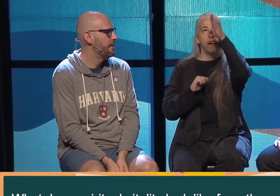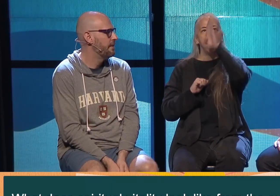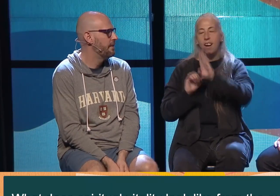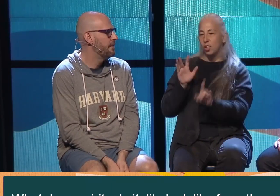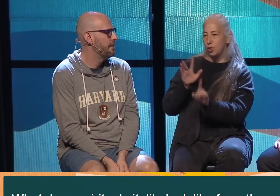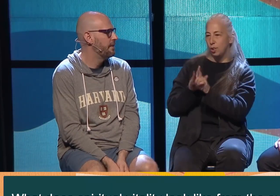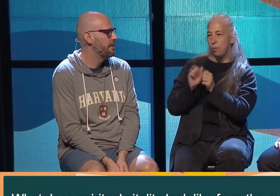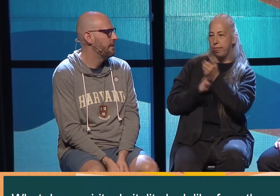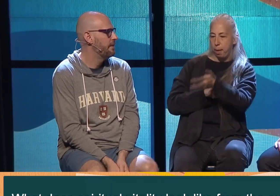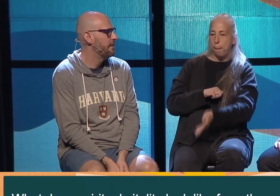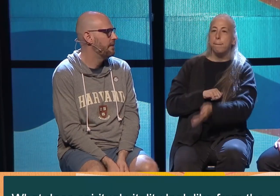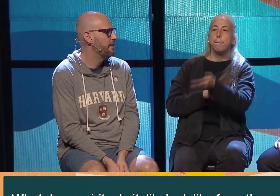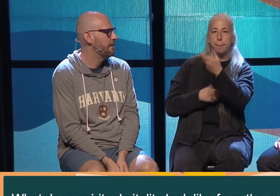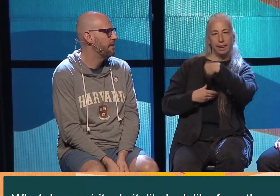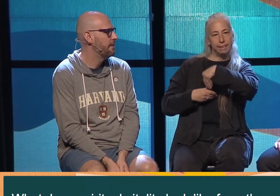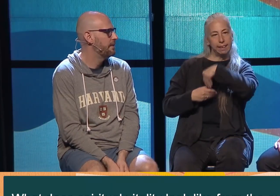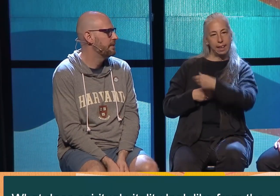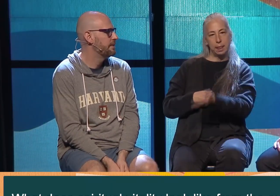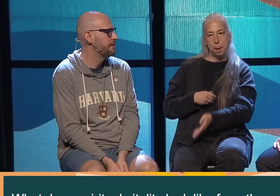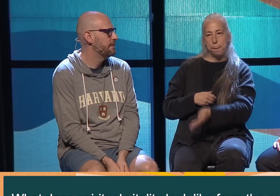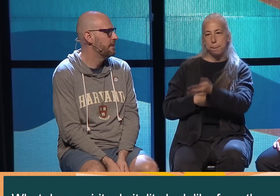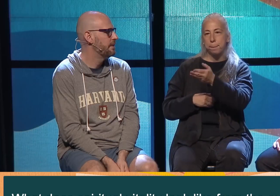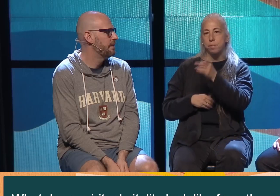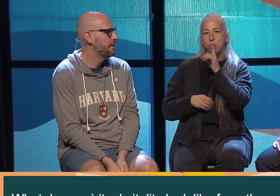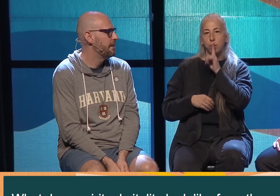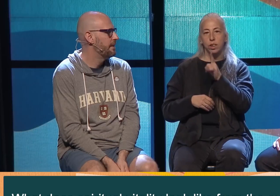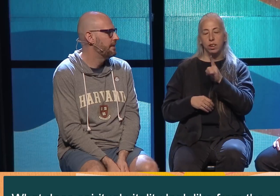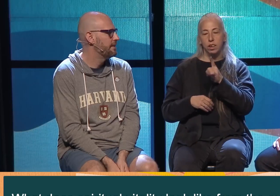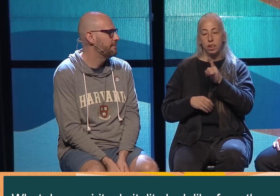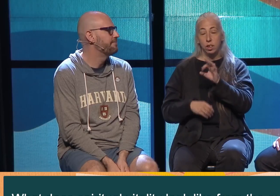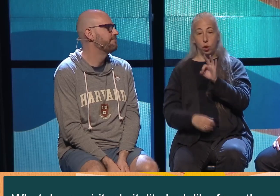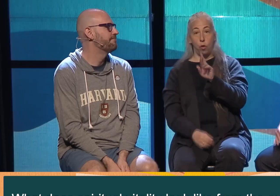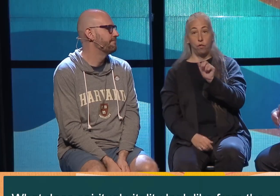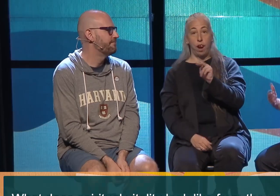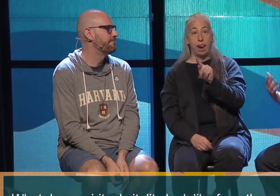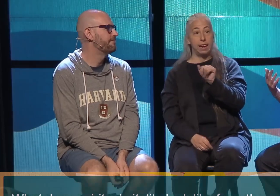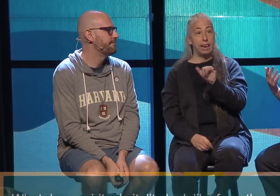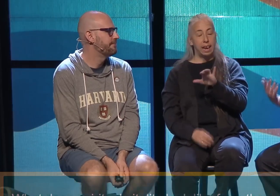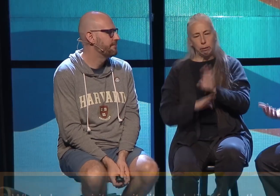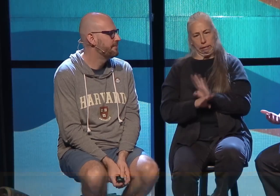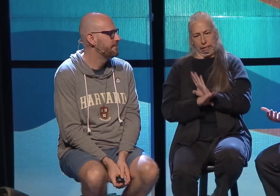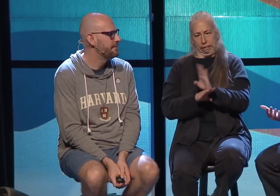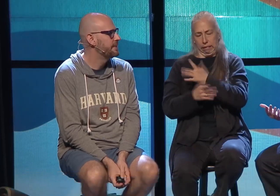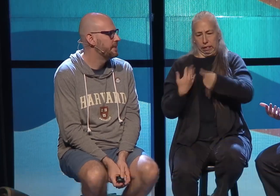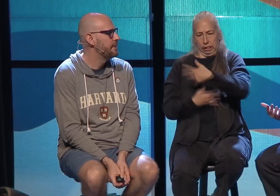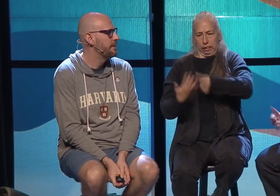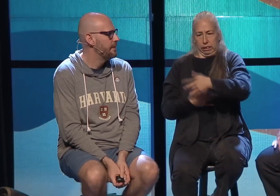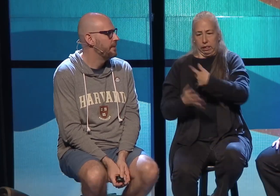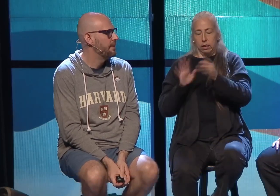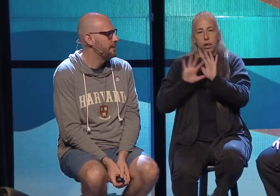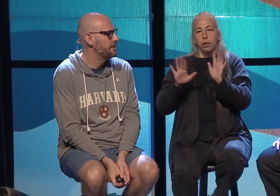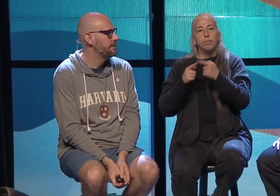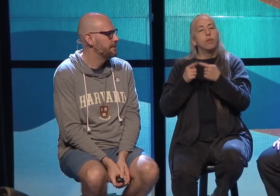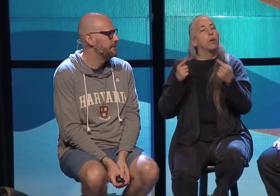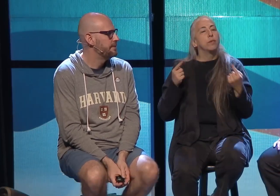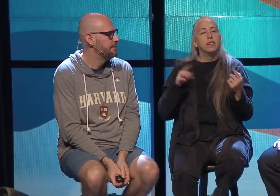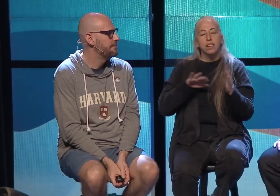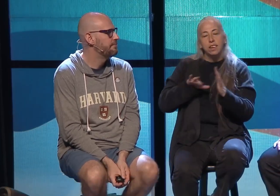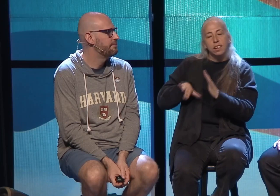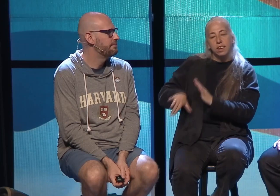looks, not the opposite of frantic, I guess, right? Like there is ease. There